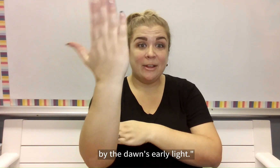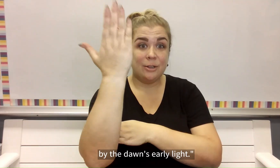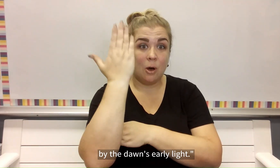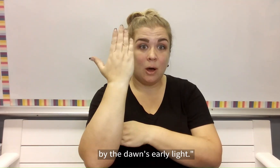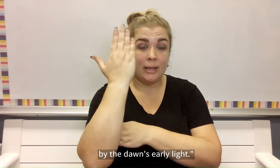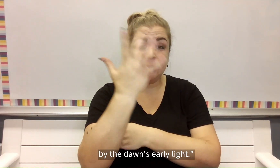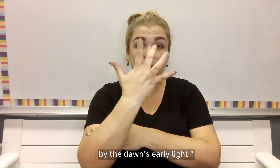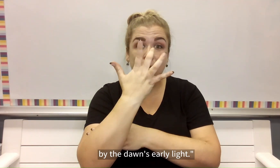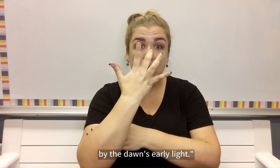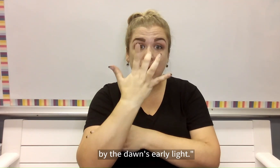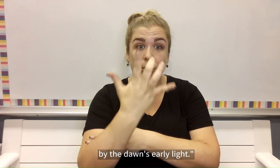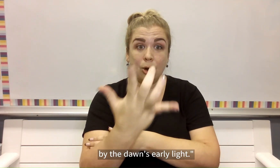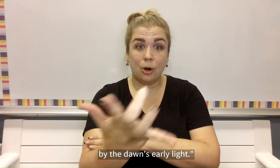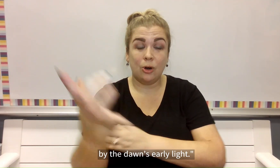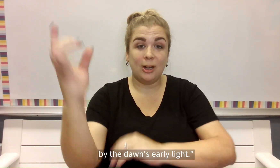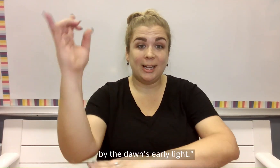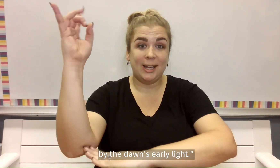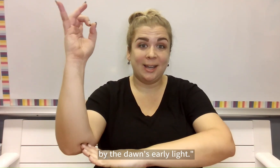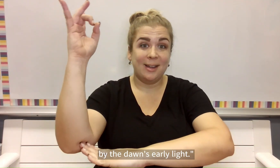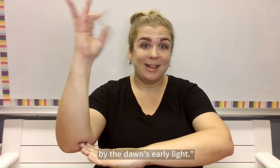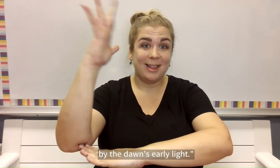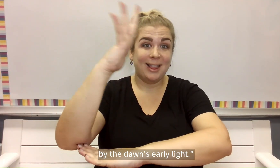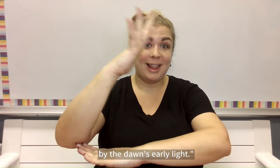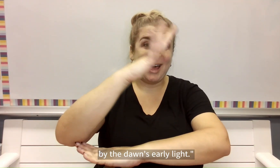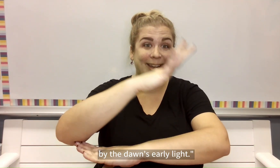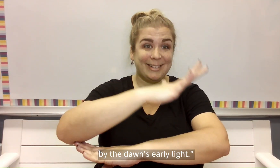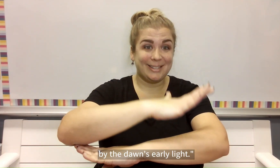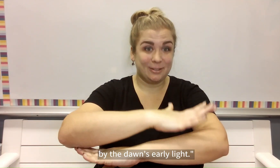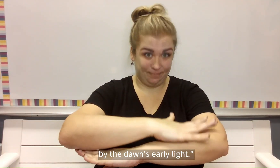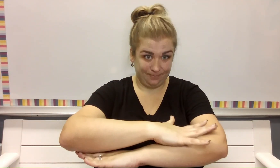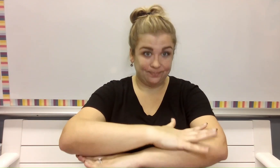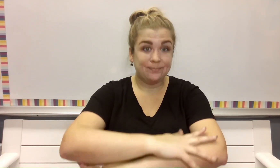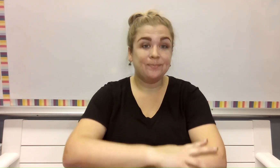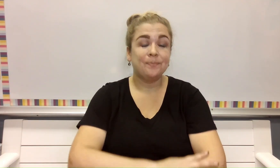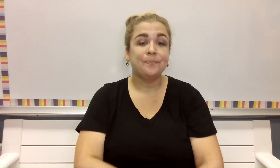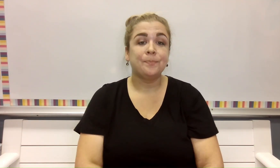the dawn's early light.